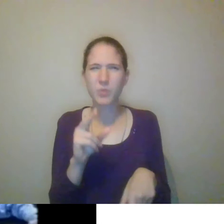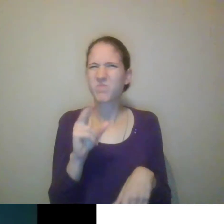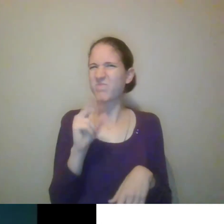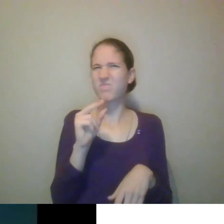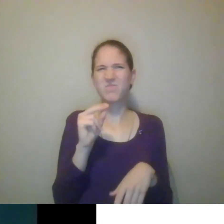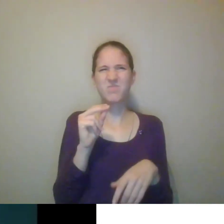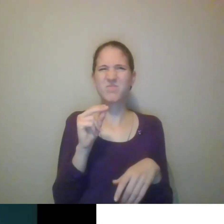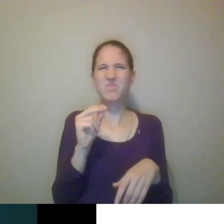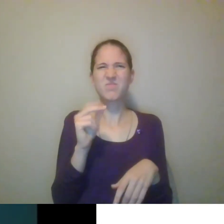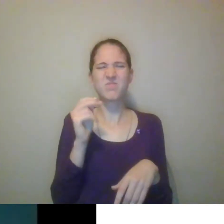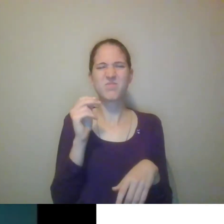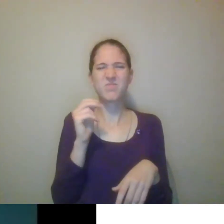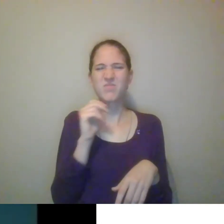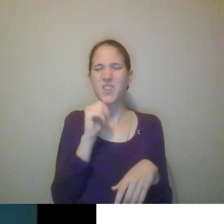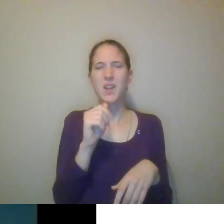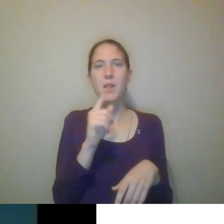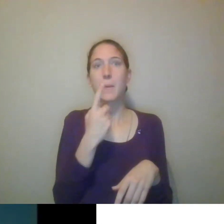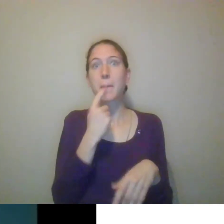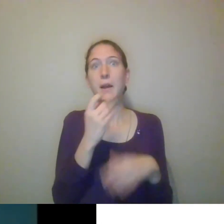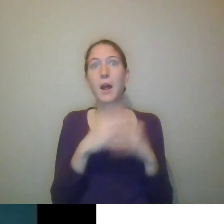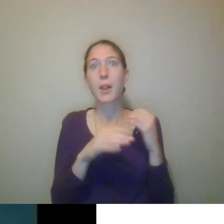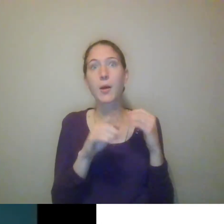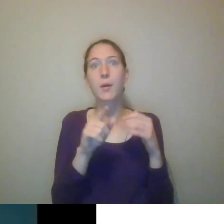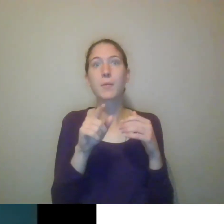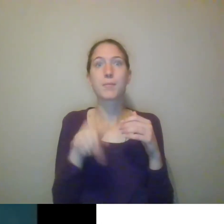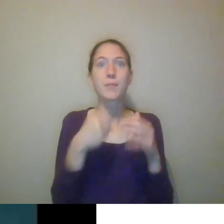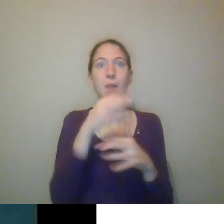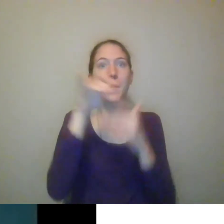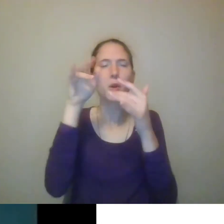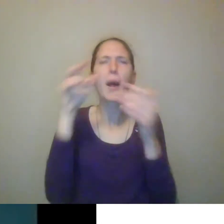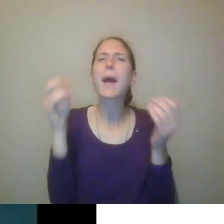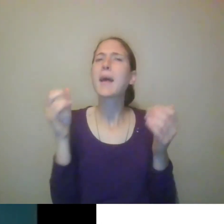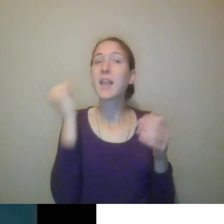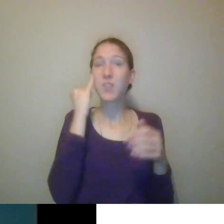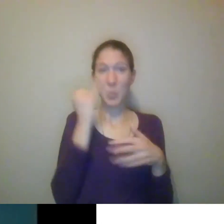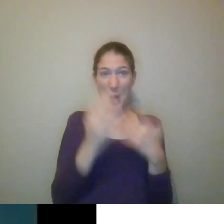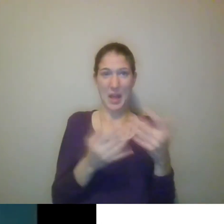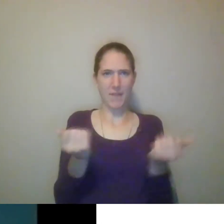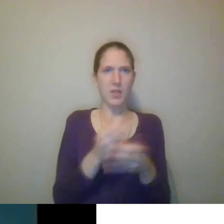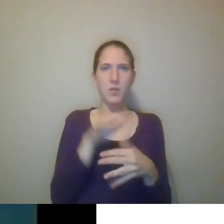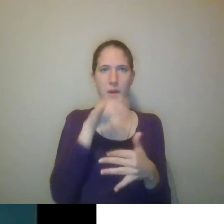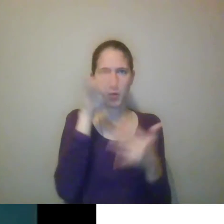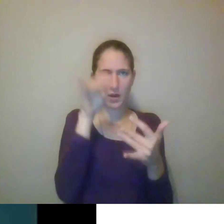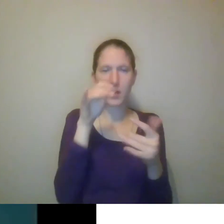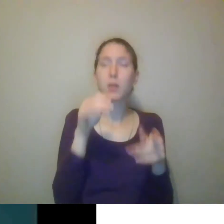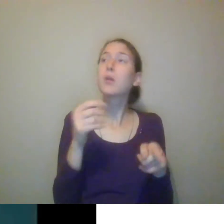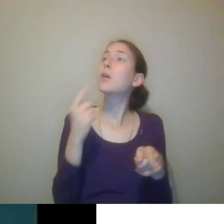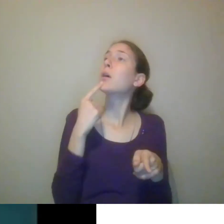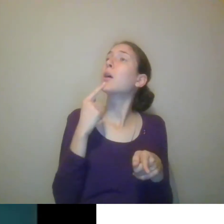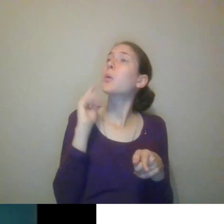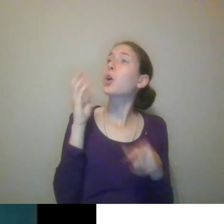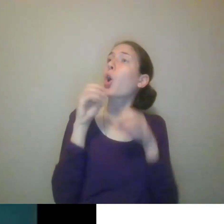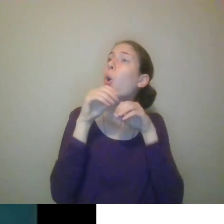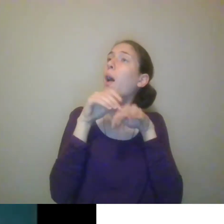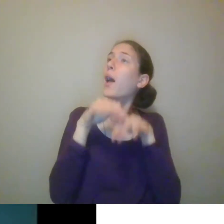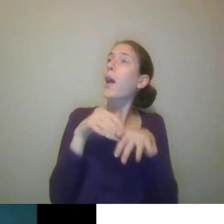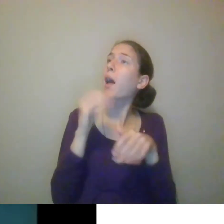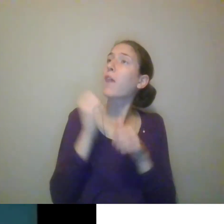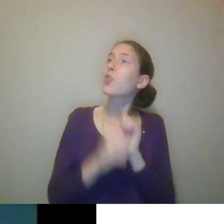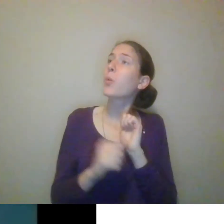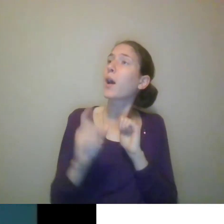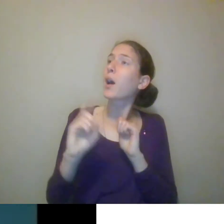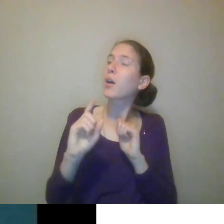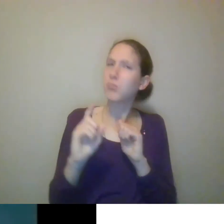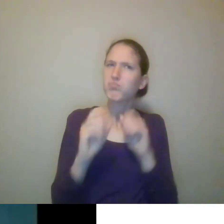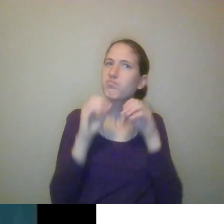everything would evaporate. Katie? It'll like go everywhere. Everywhere. Okay, that's what's happening here. All